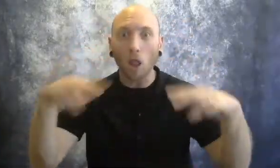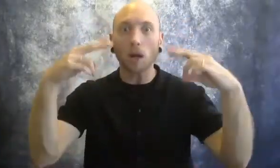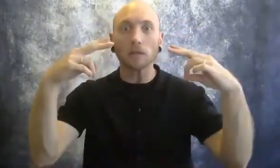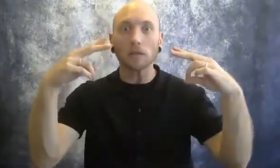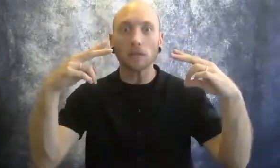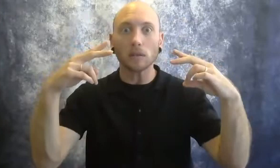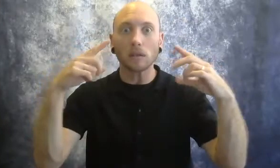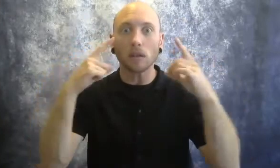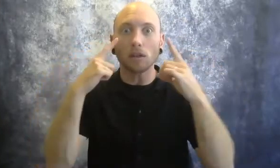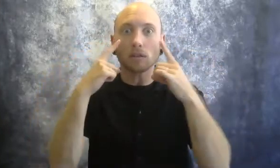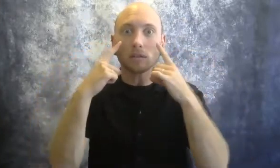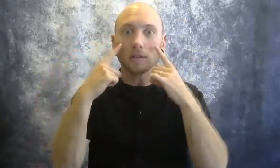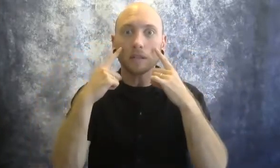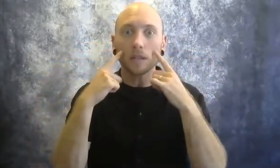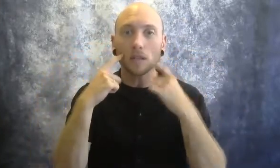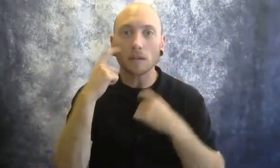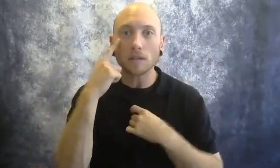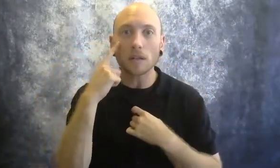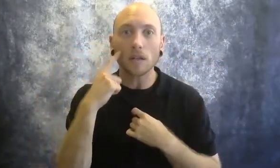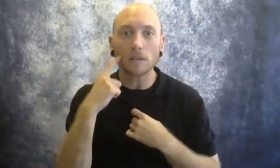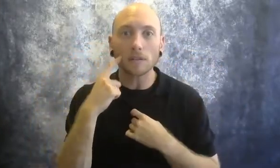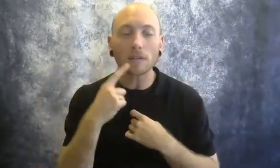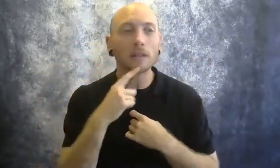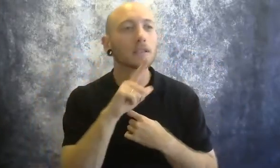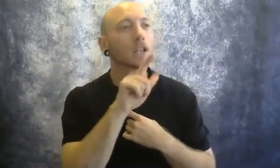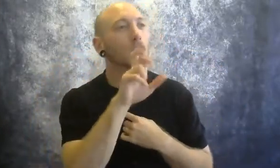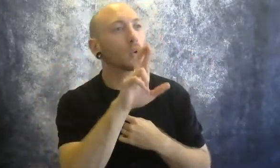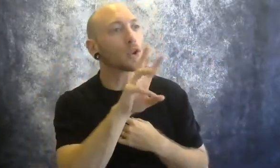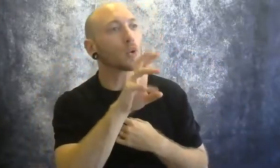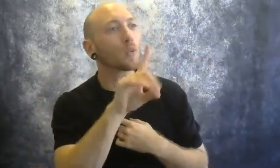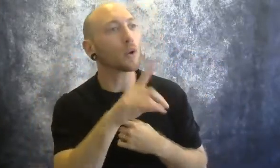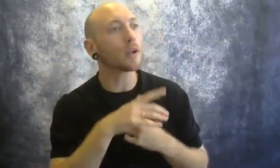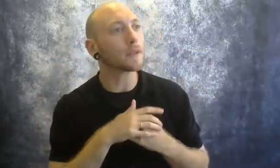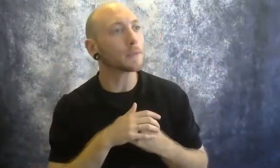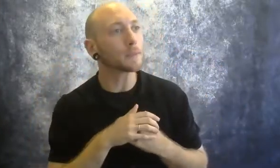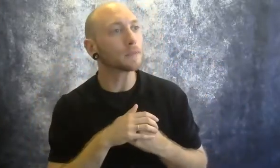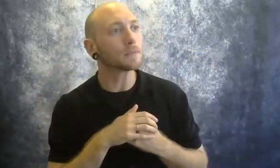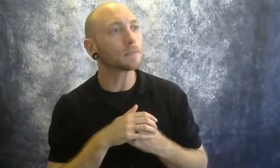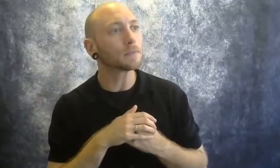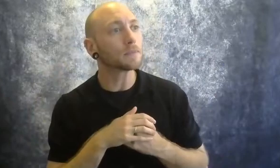eyes. And he looked at me and he had tears in his eyes. And he said, Luther Wood,